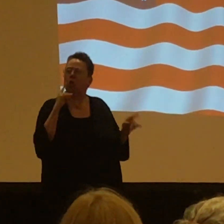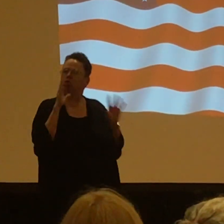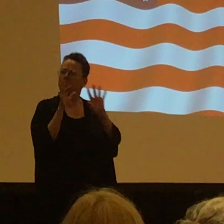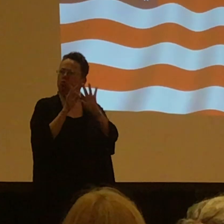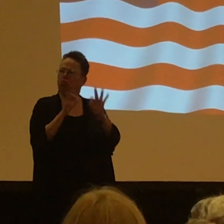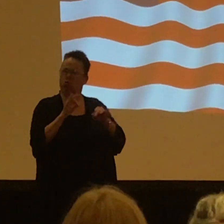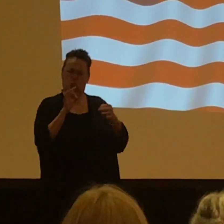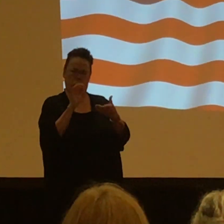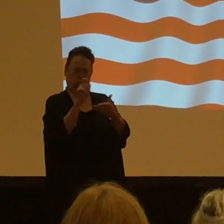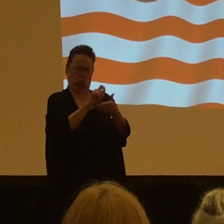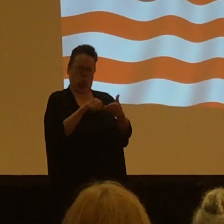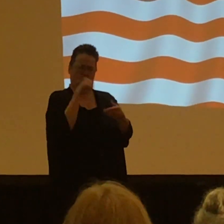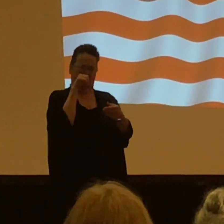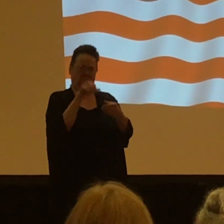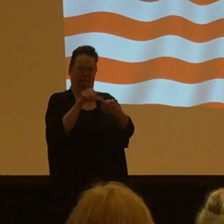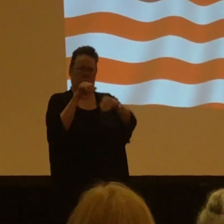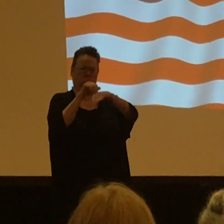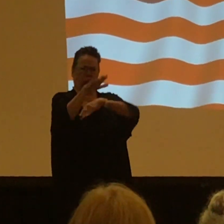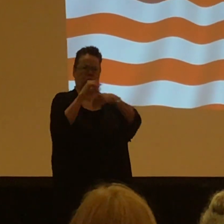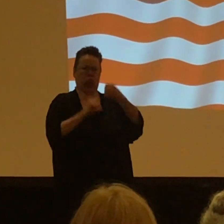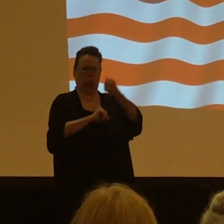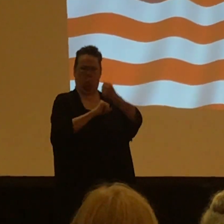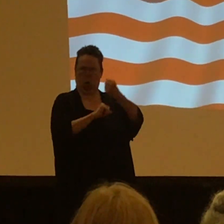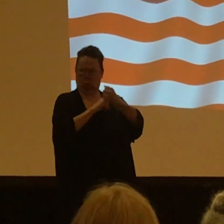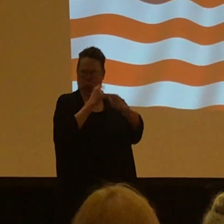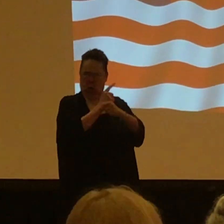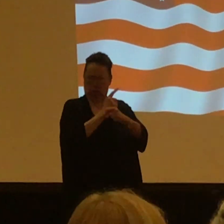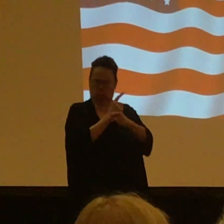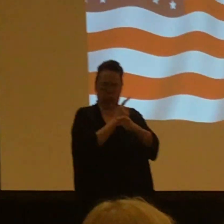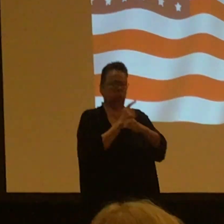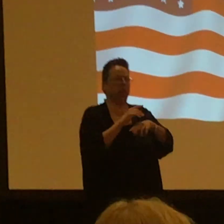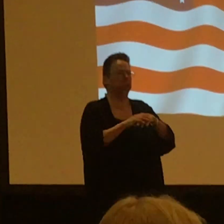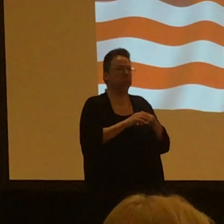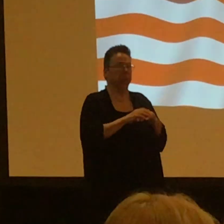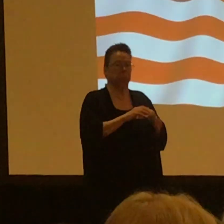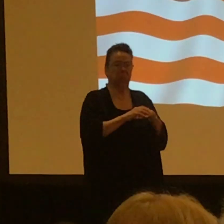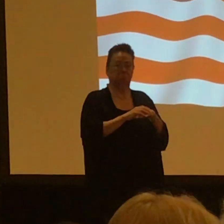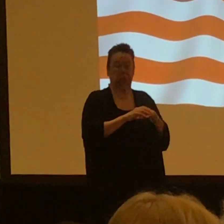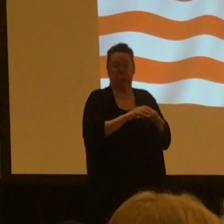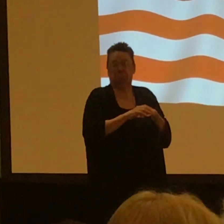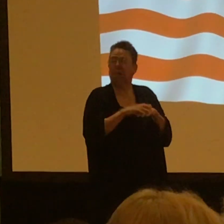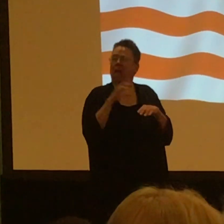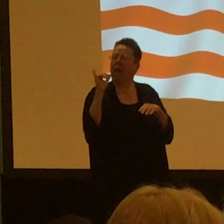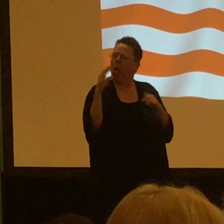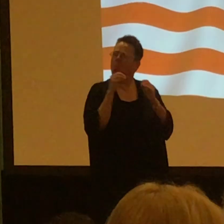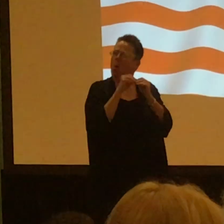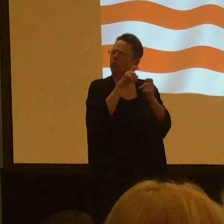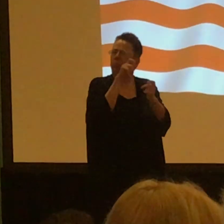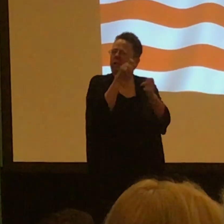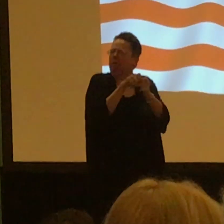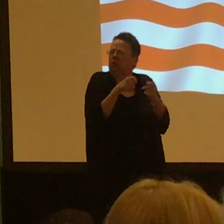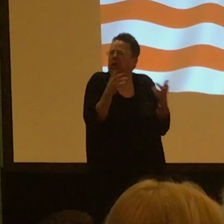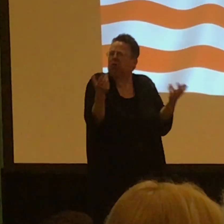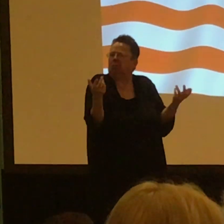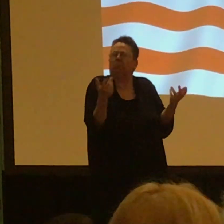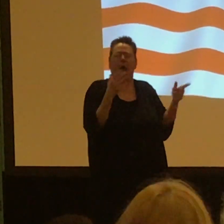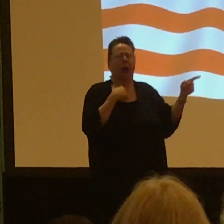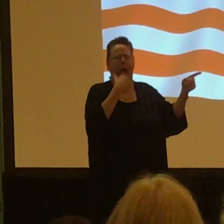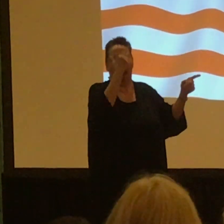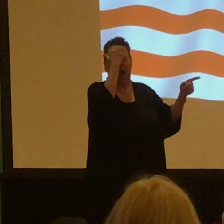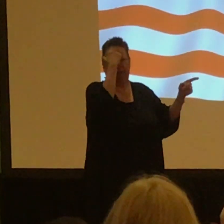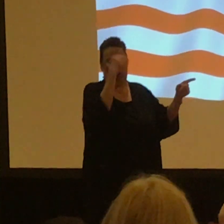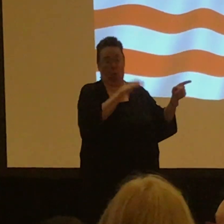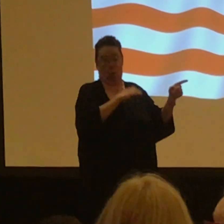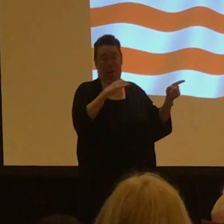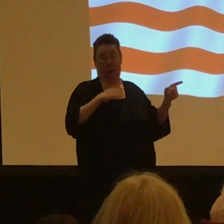So you mentioned writing letters of support, and if you could be a little more specific, because I know